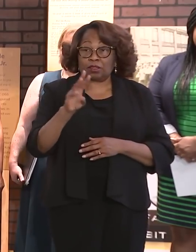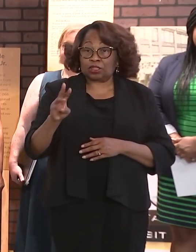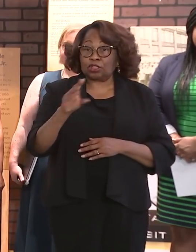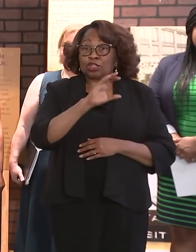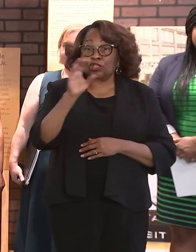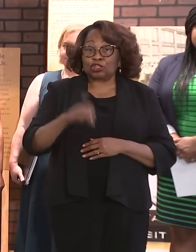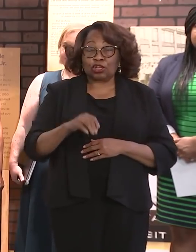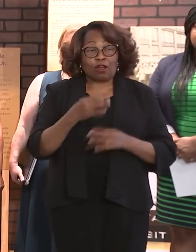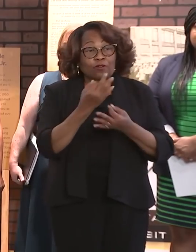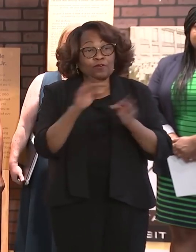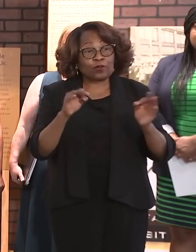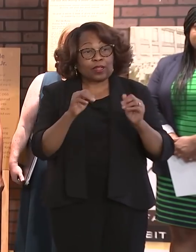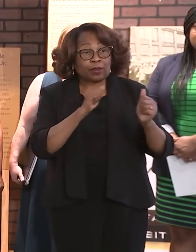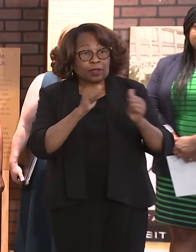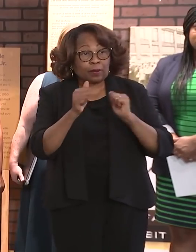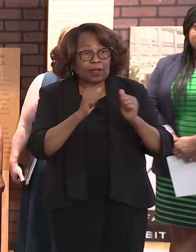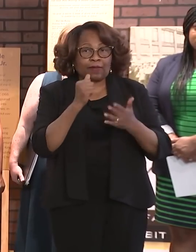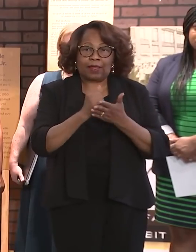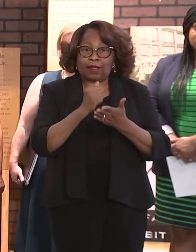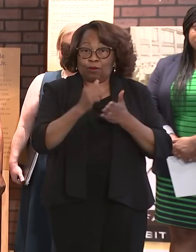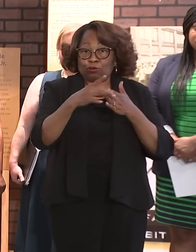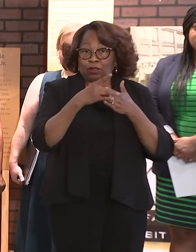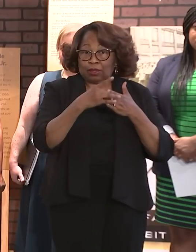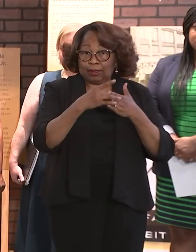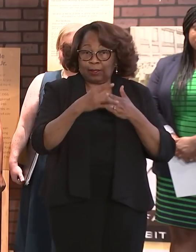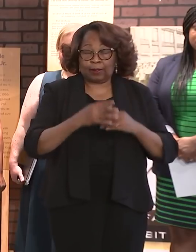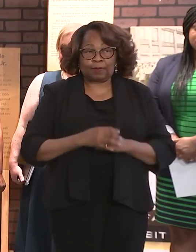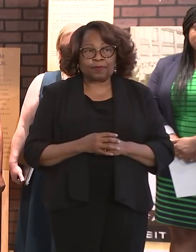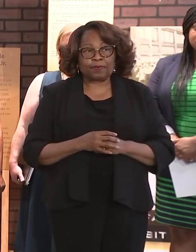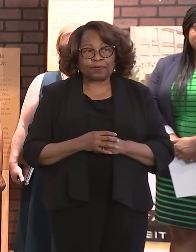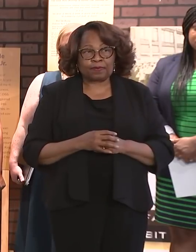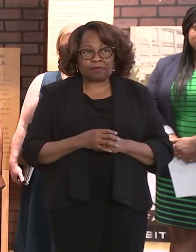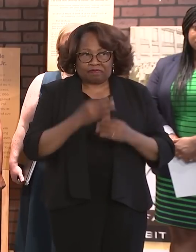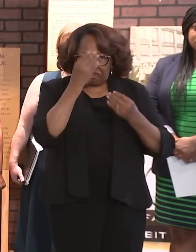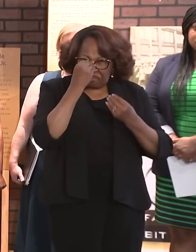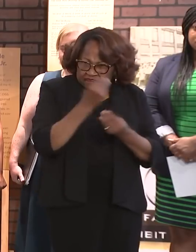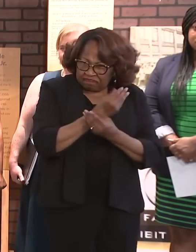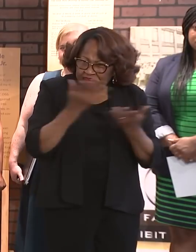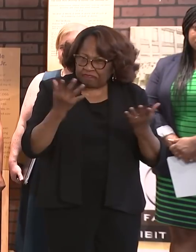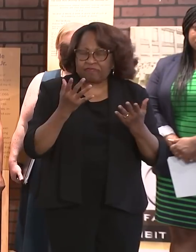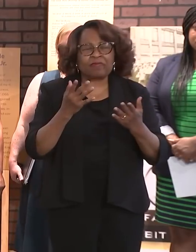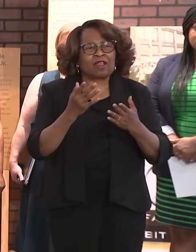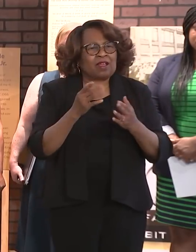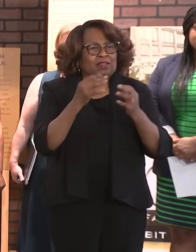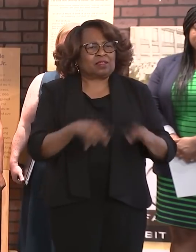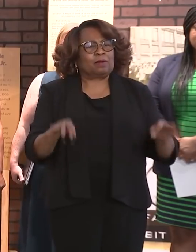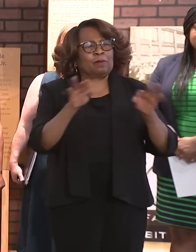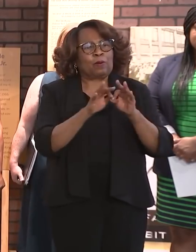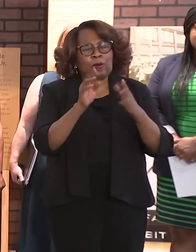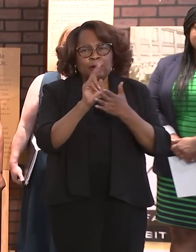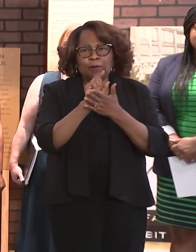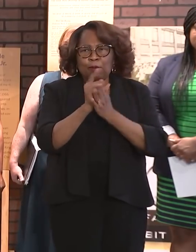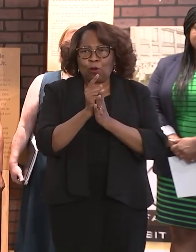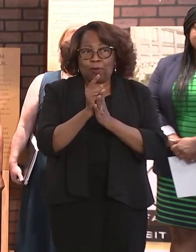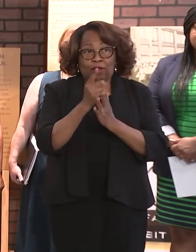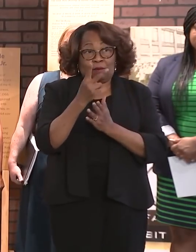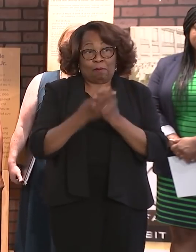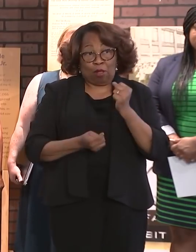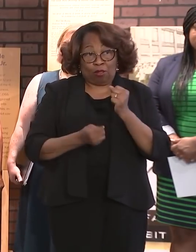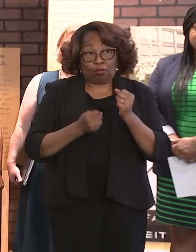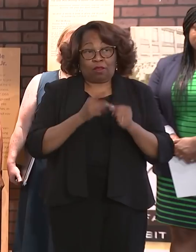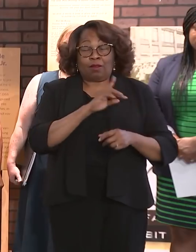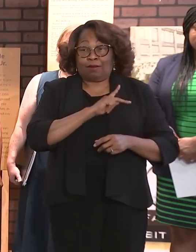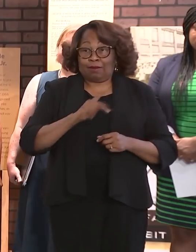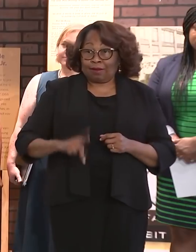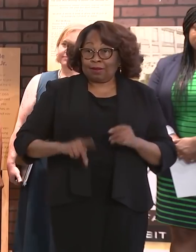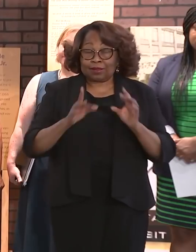Chicago Freedom Campaign that he helped to lead. Allow me to share this important moment in both Dr. King's